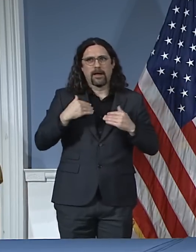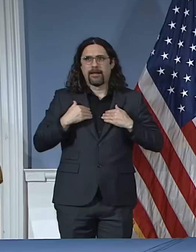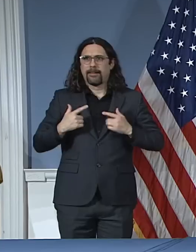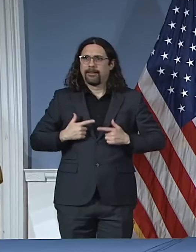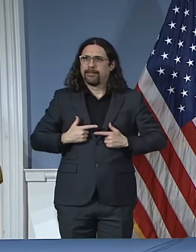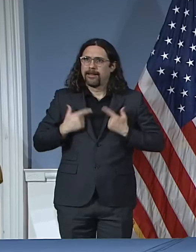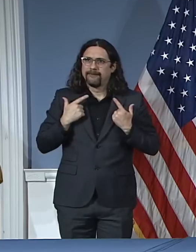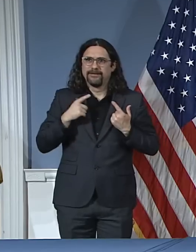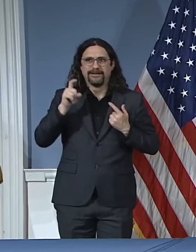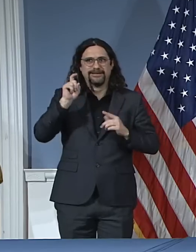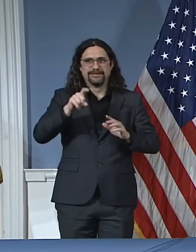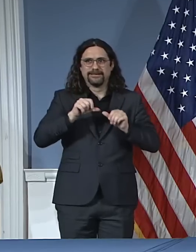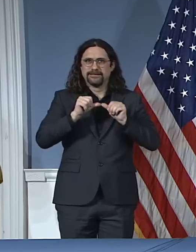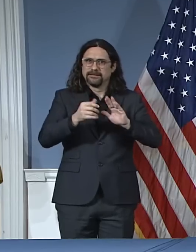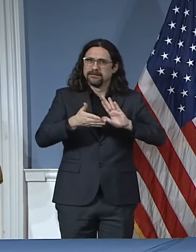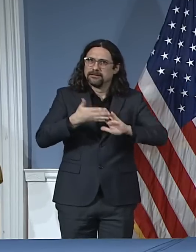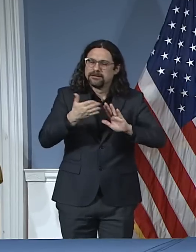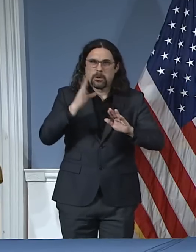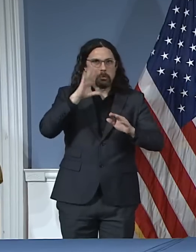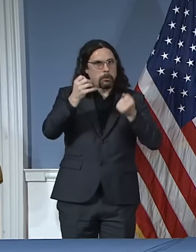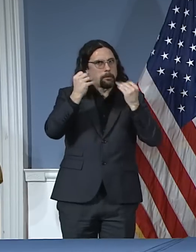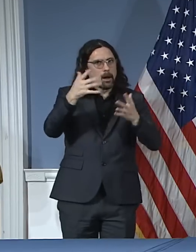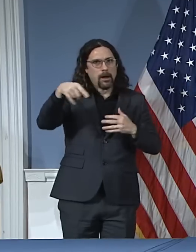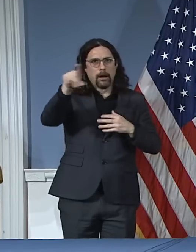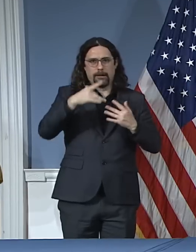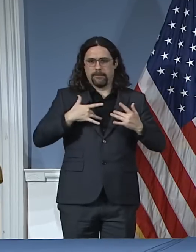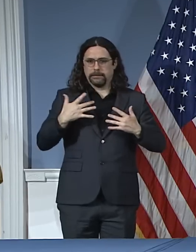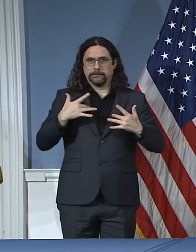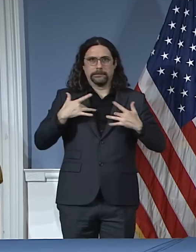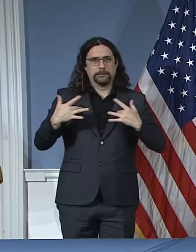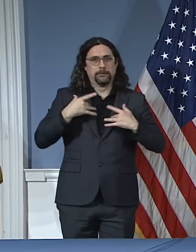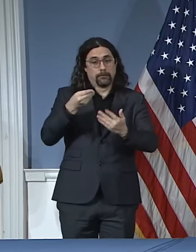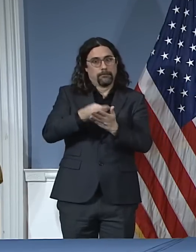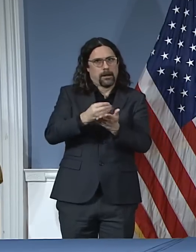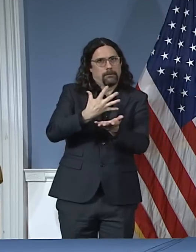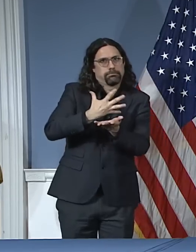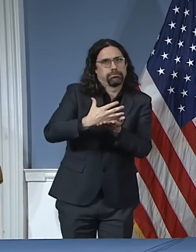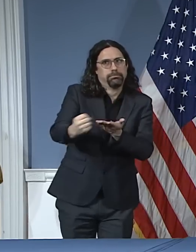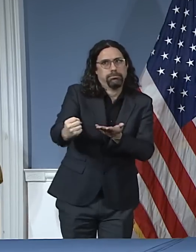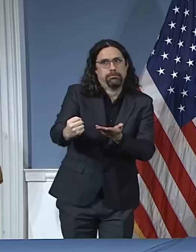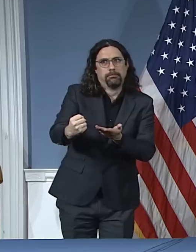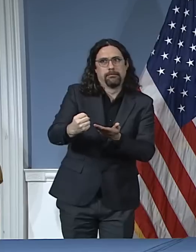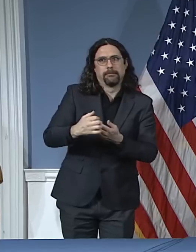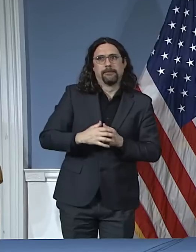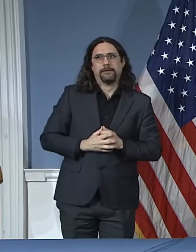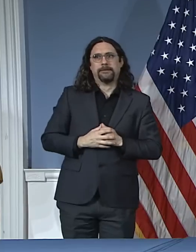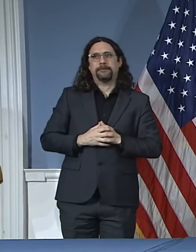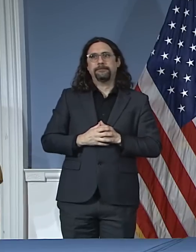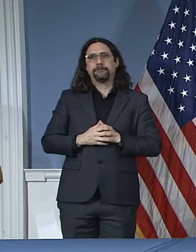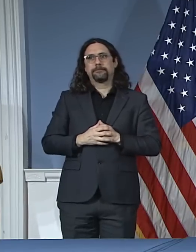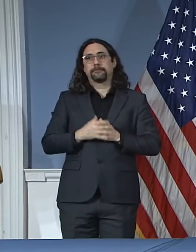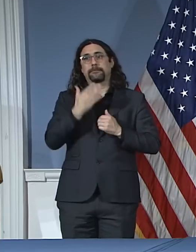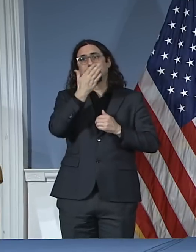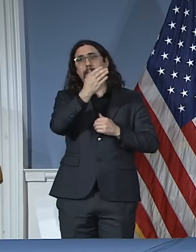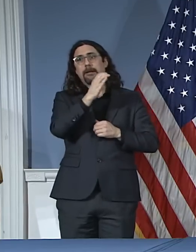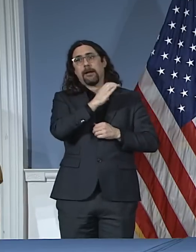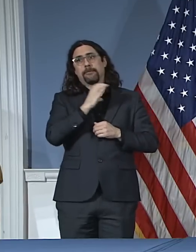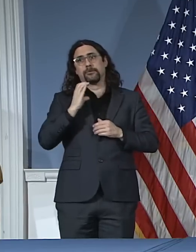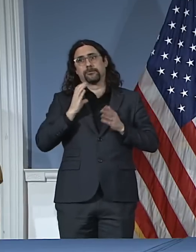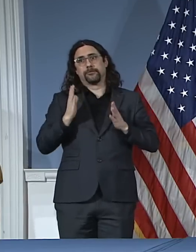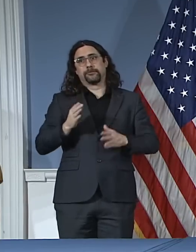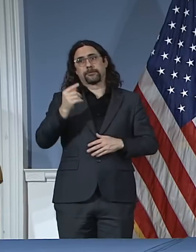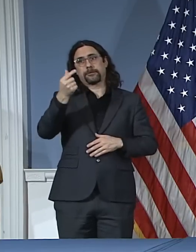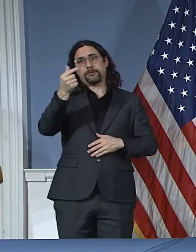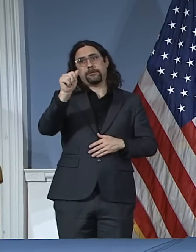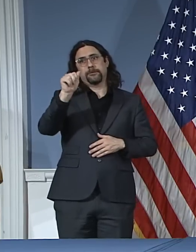other crucial necessities. Commissioner Garcia, in her new role, will create a citywide network to